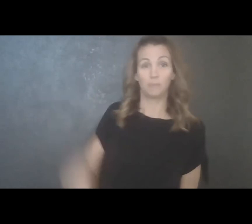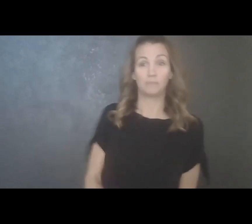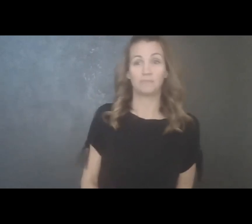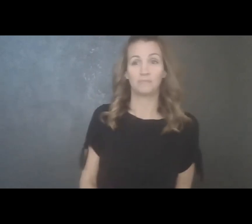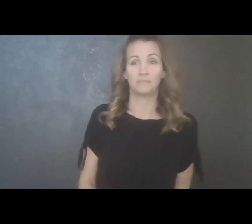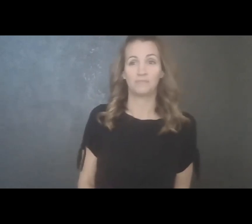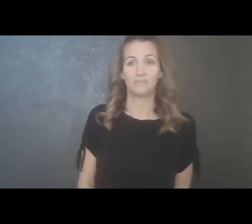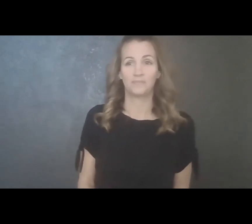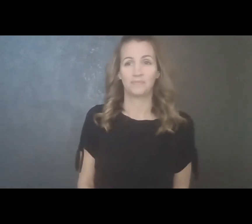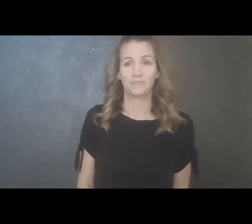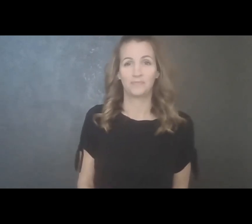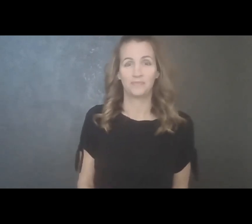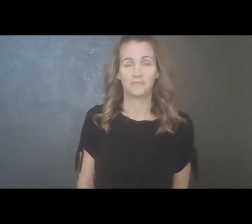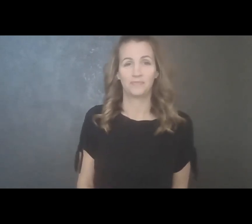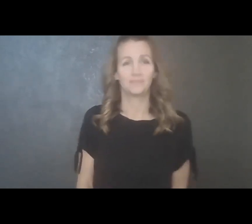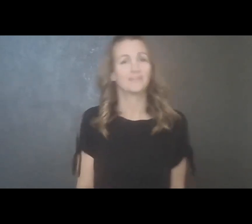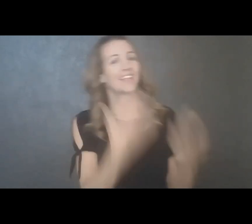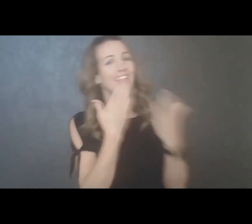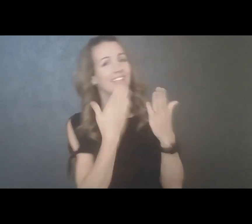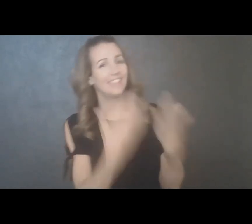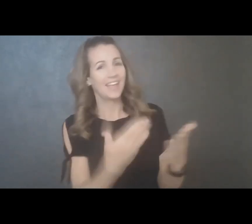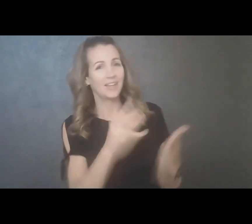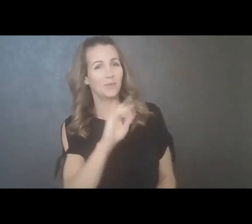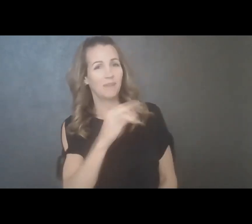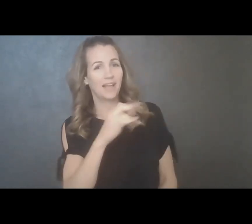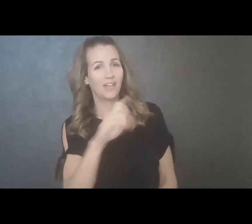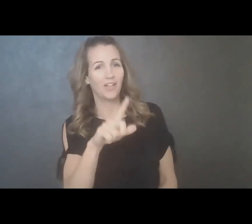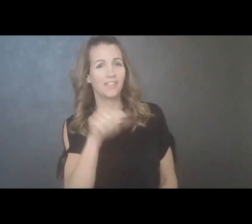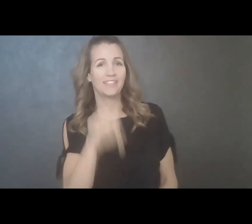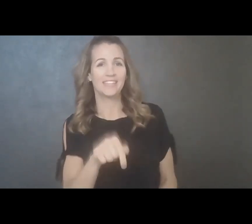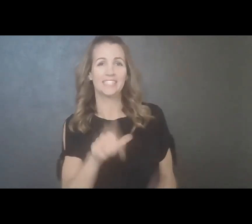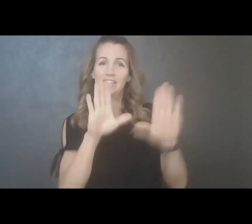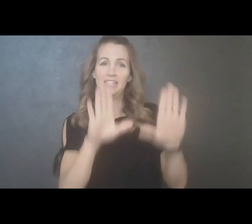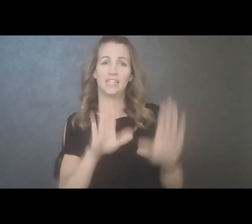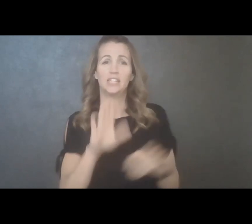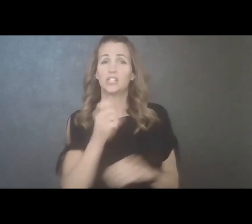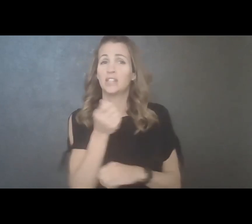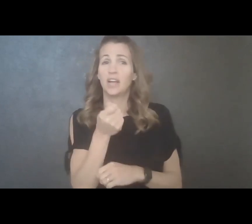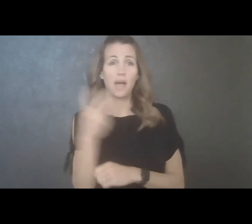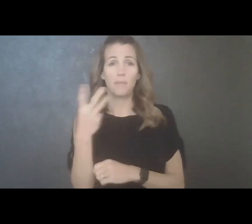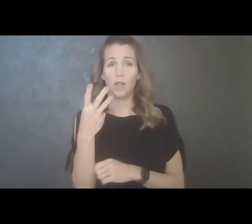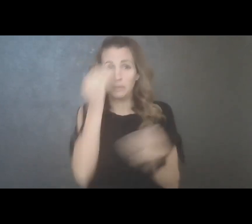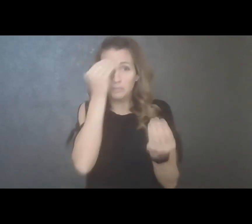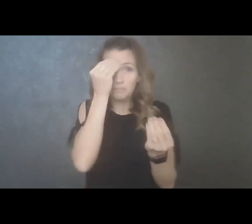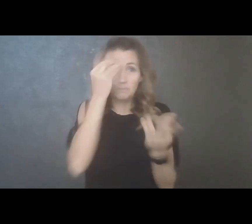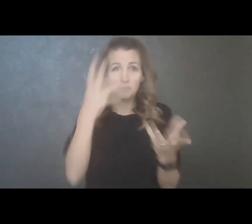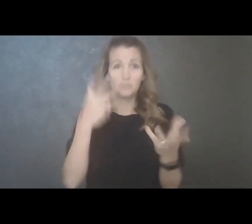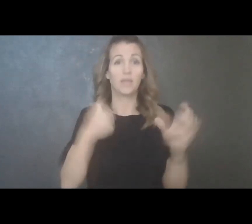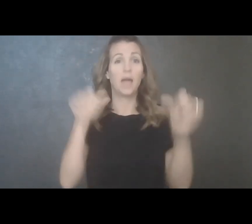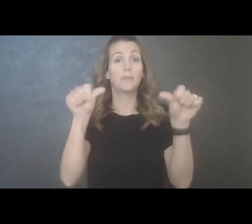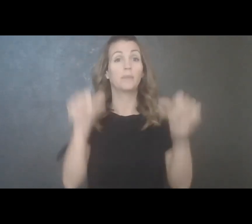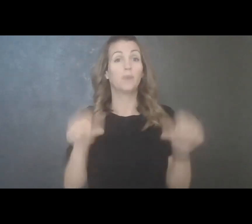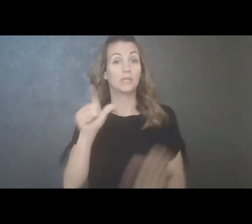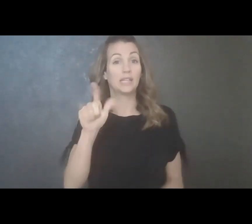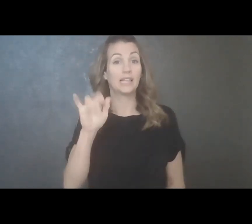I'll wrap up. Thank you, Michael. Thank you, This has guys. been fantastic. Just a couple little notes there. I'm going to post the link. Again, everything